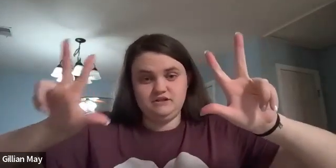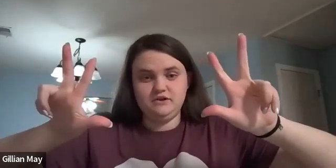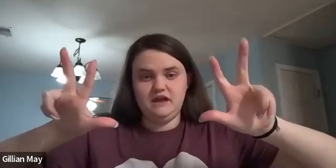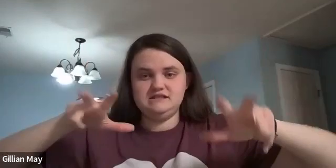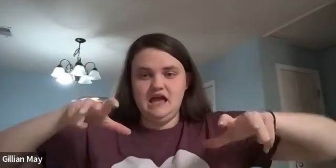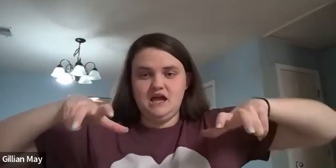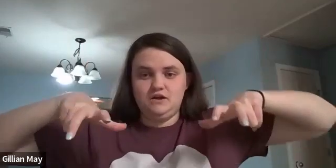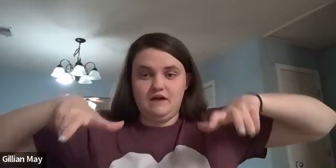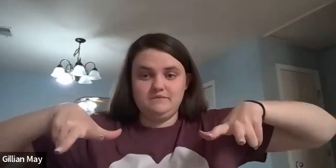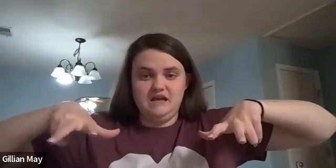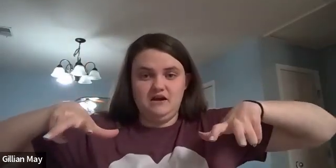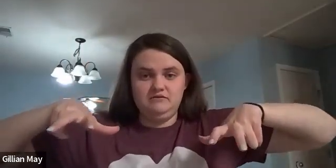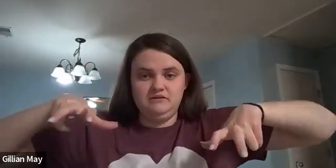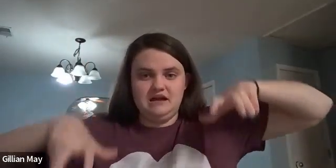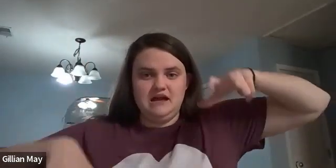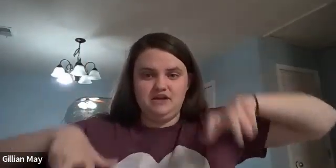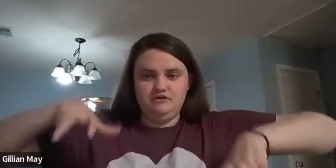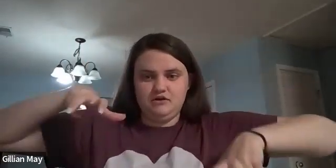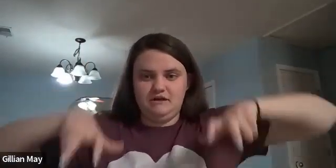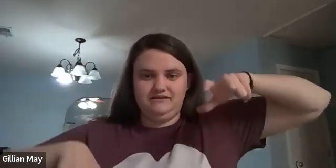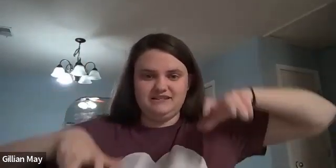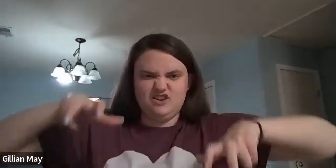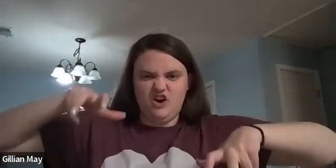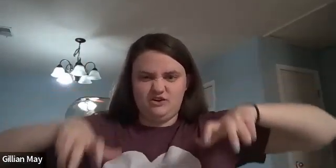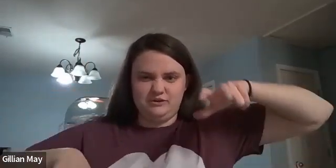on both hands. You're going to have them down, and then you go like this. Awkward.